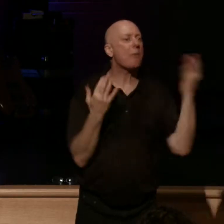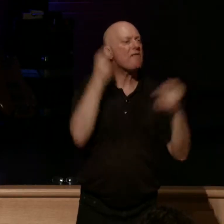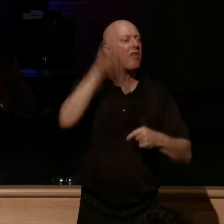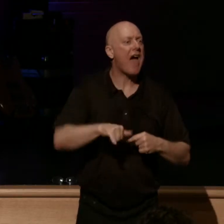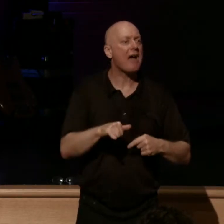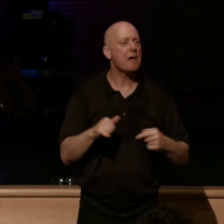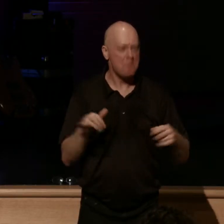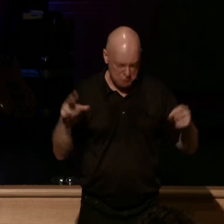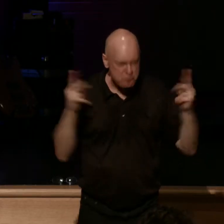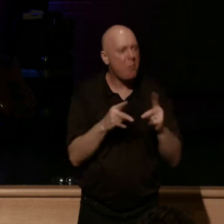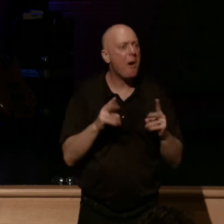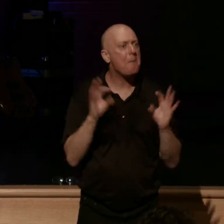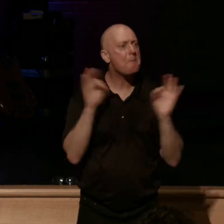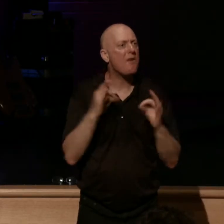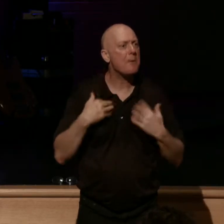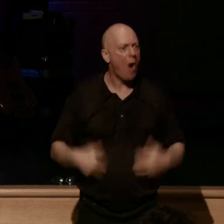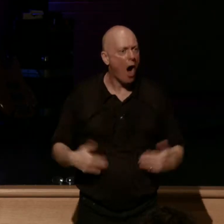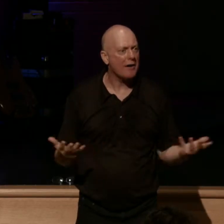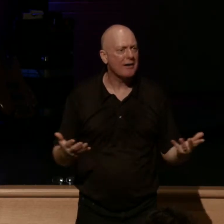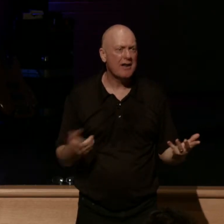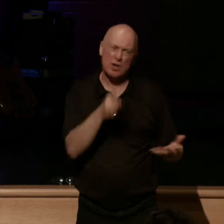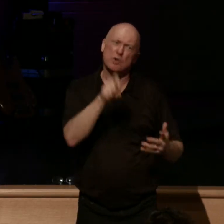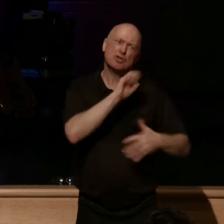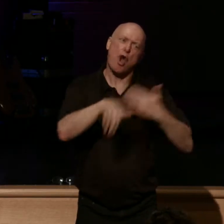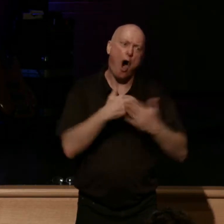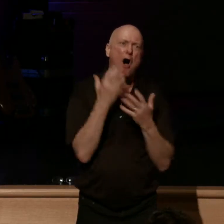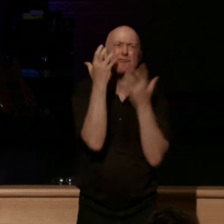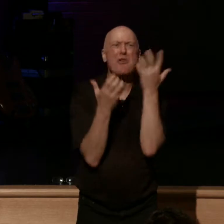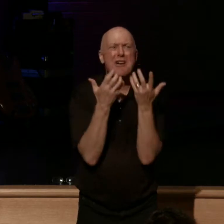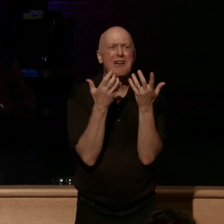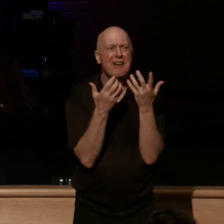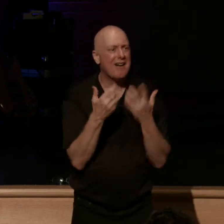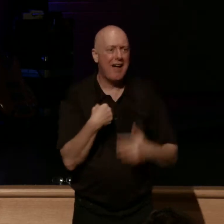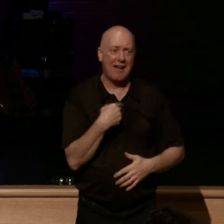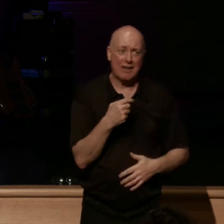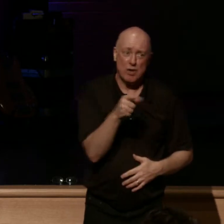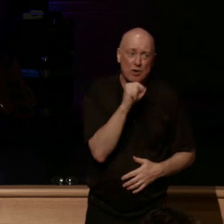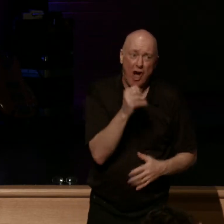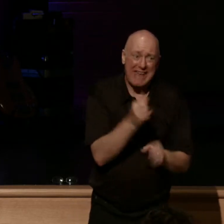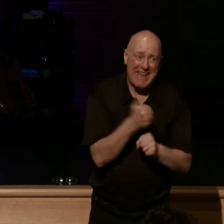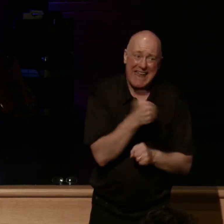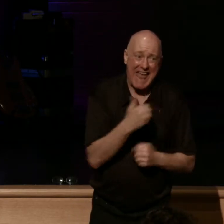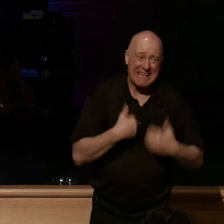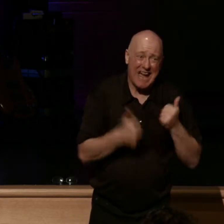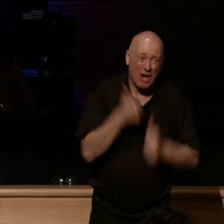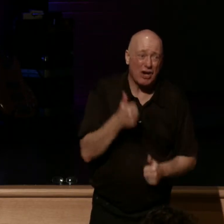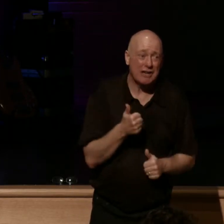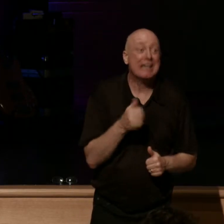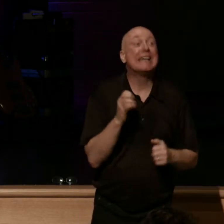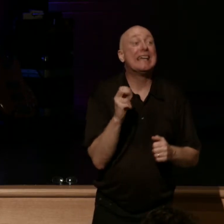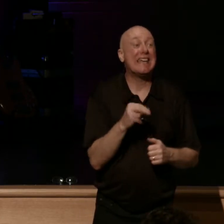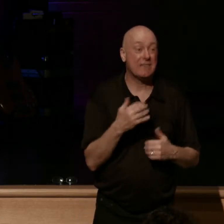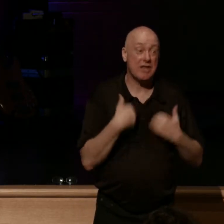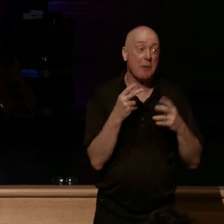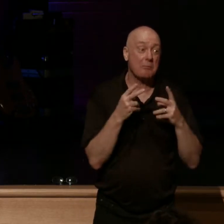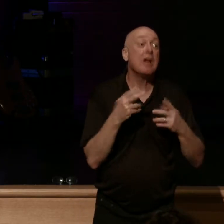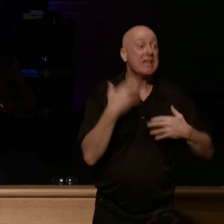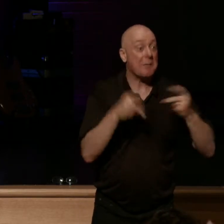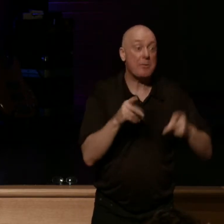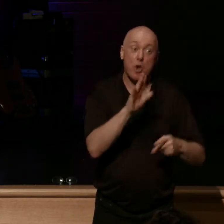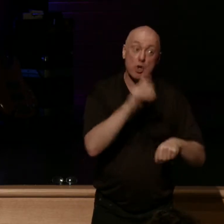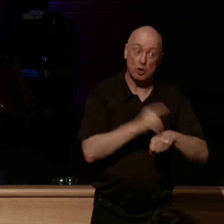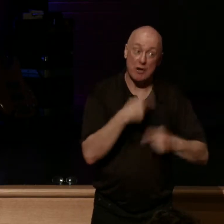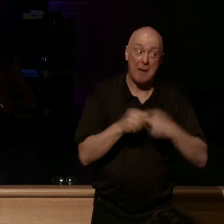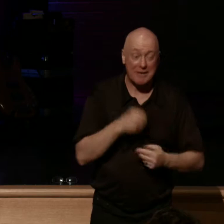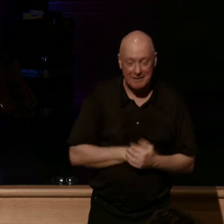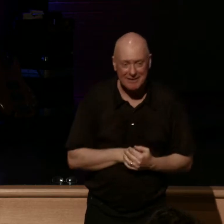Amen. Amen. Amen. You should all be groaning with the fact that you're not getting any younger, all right? Even young people here today, your turn's coming, all right? No problem, all